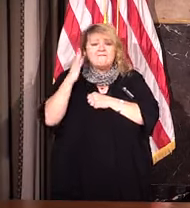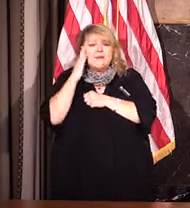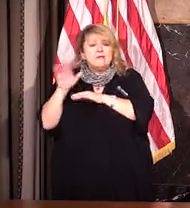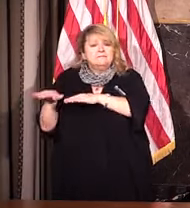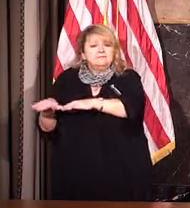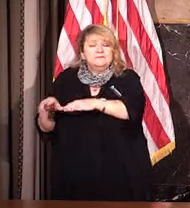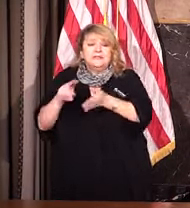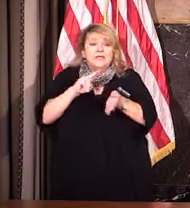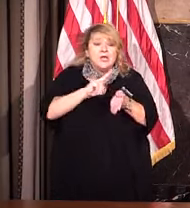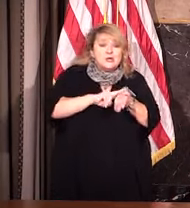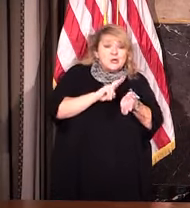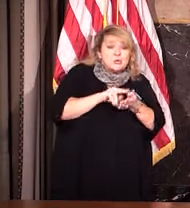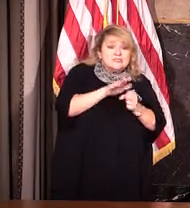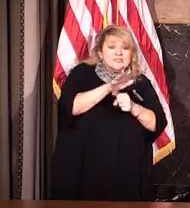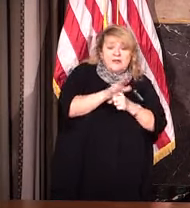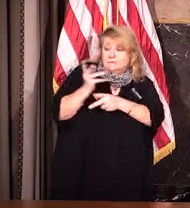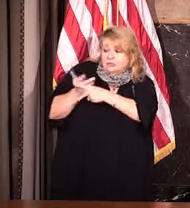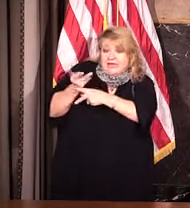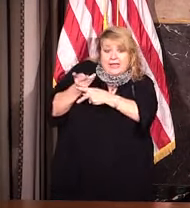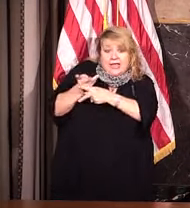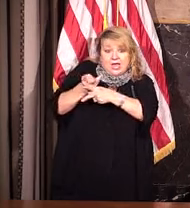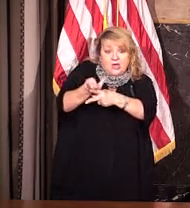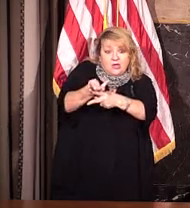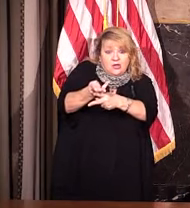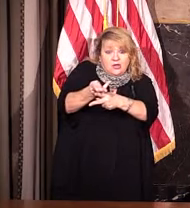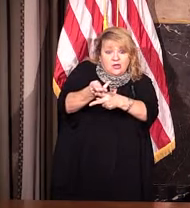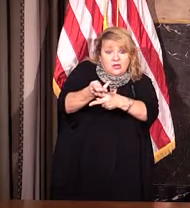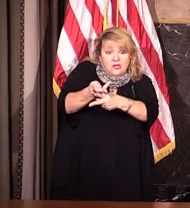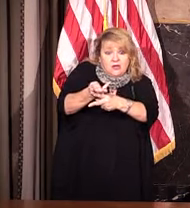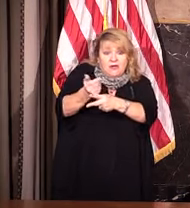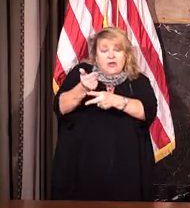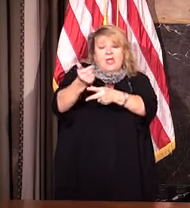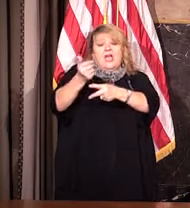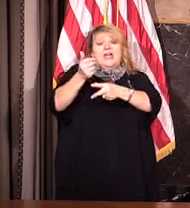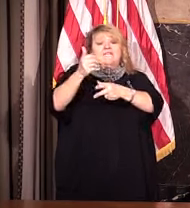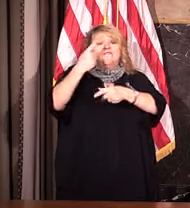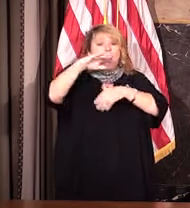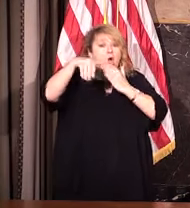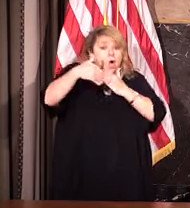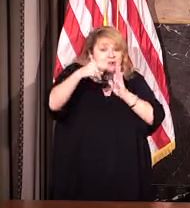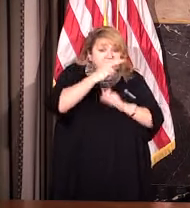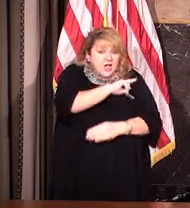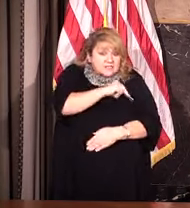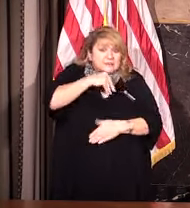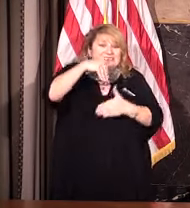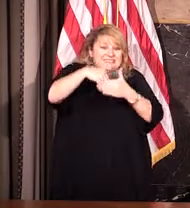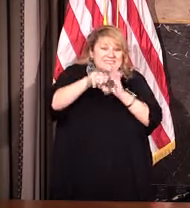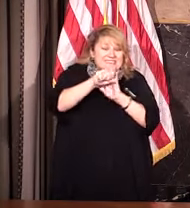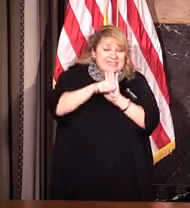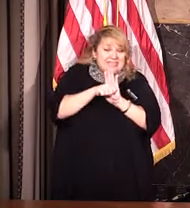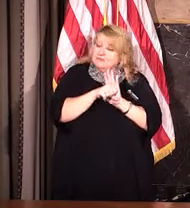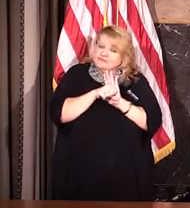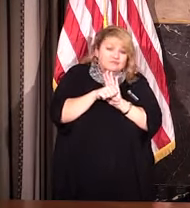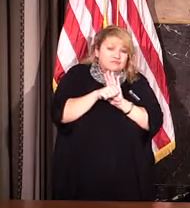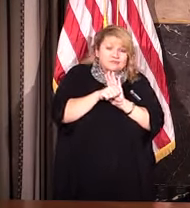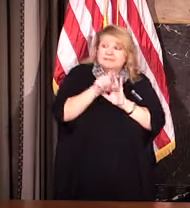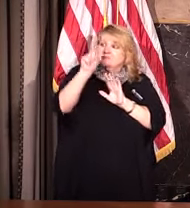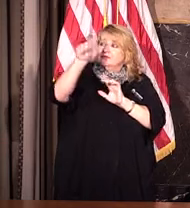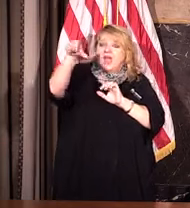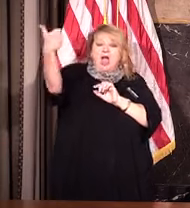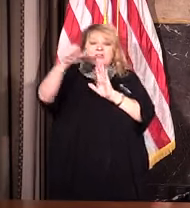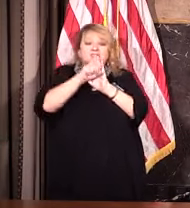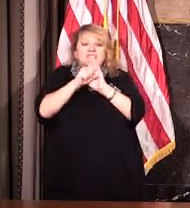for all of the beds in all of the hospitals in the state of Louisiana. And without the resource of others coming to staff those